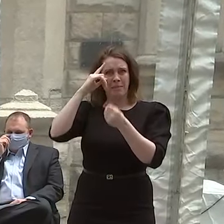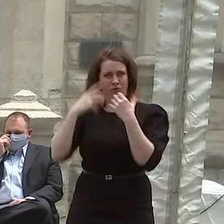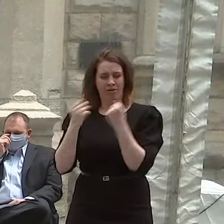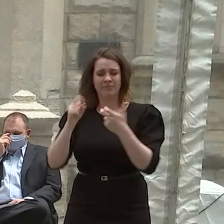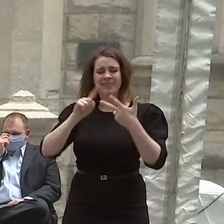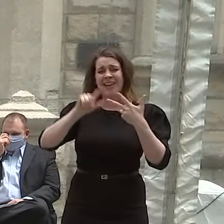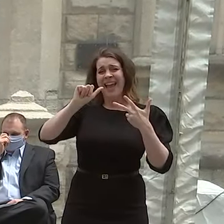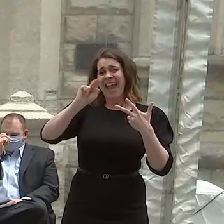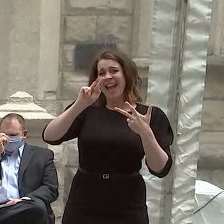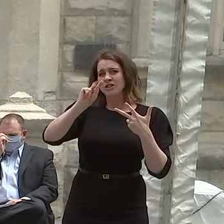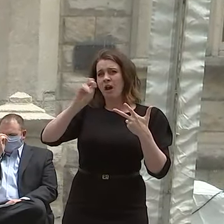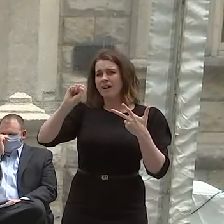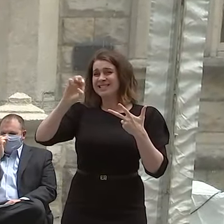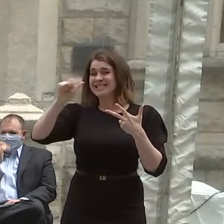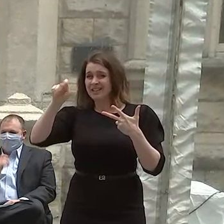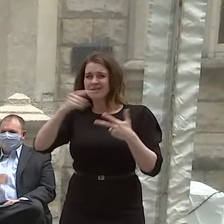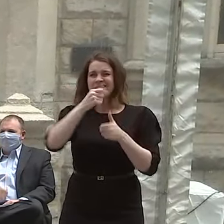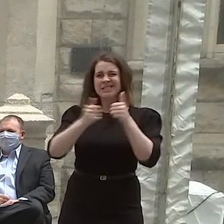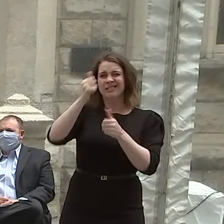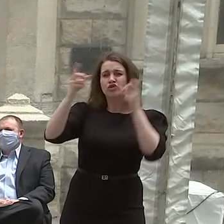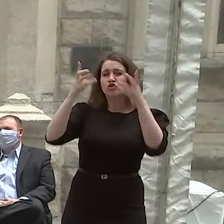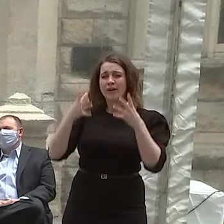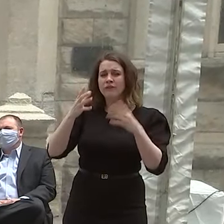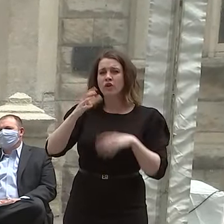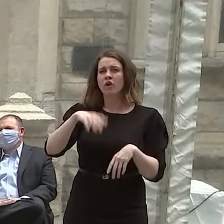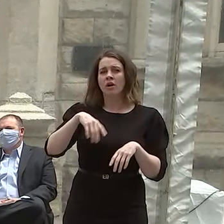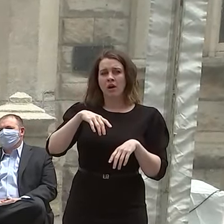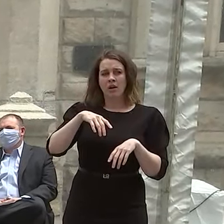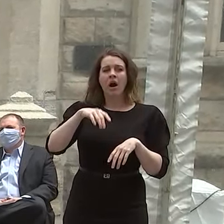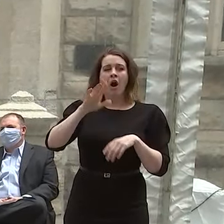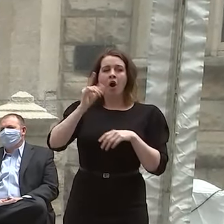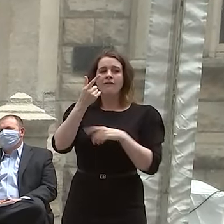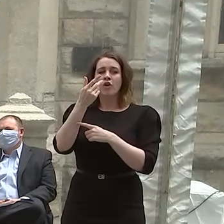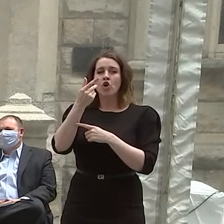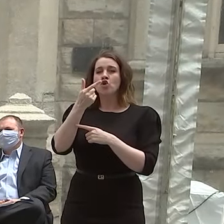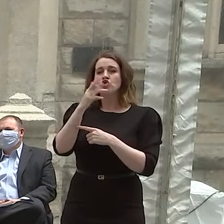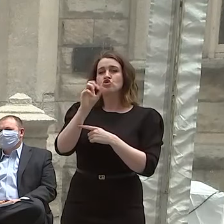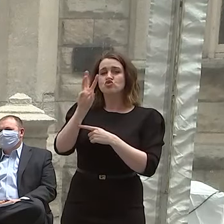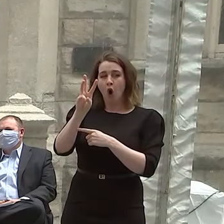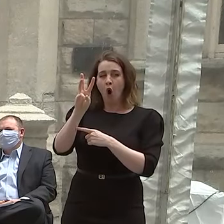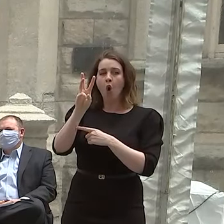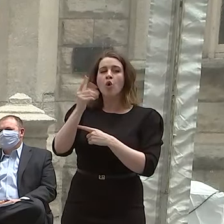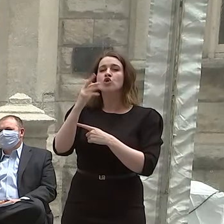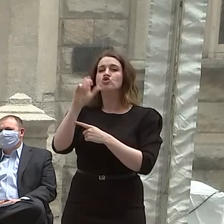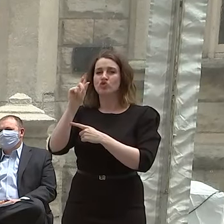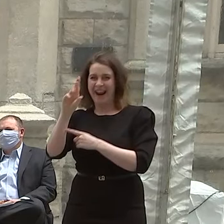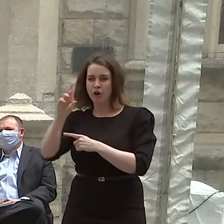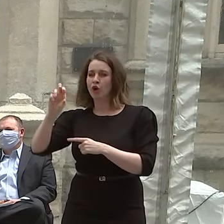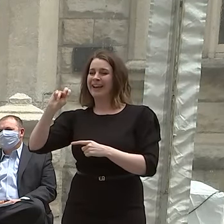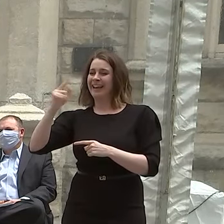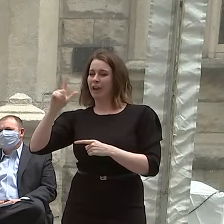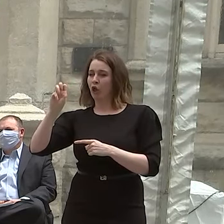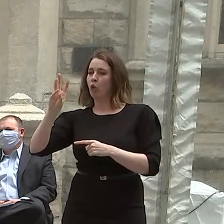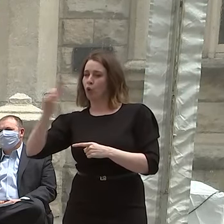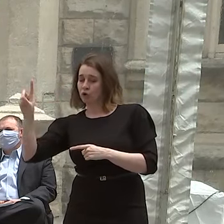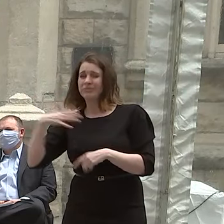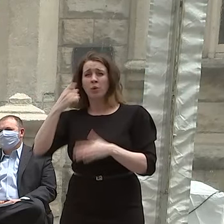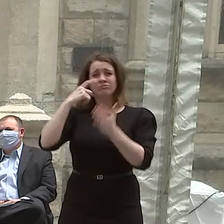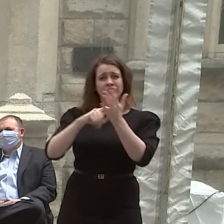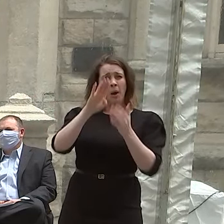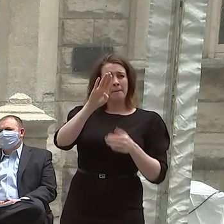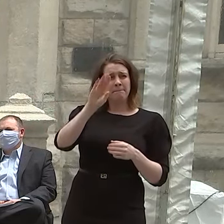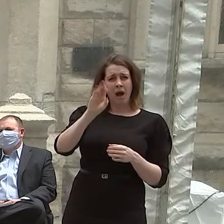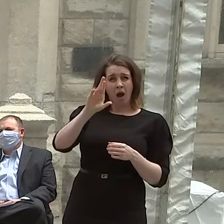Anton Seals, Executive Director of Grow Greater Englewood. And finally, I'd also like to acknowledge Bob